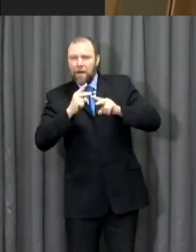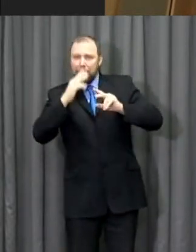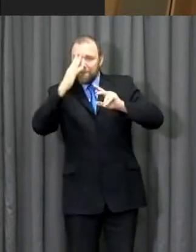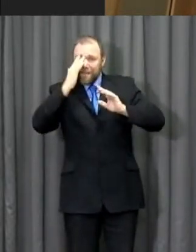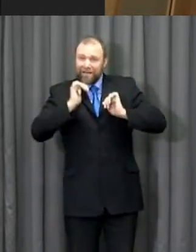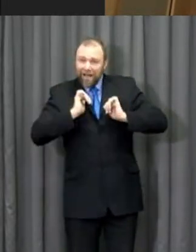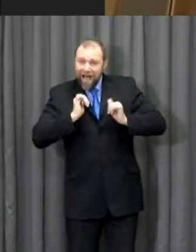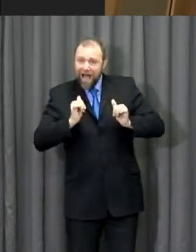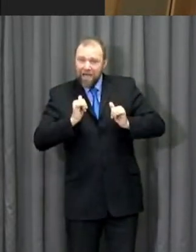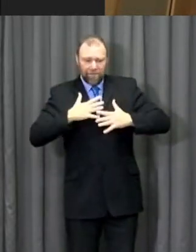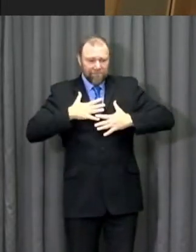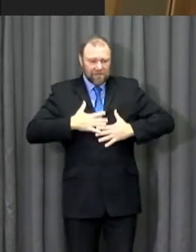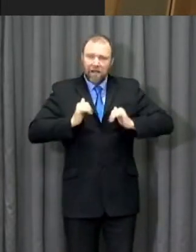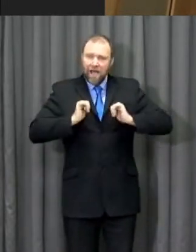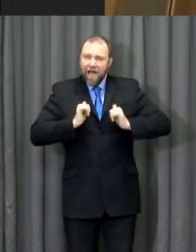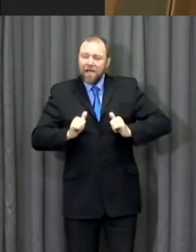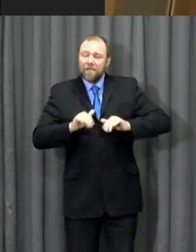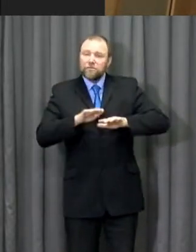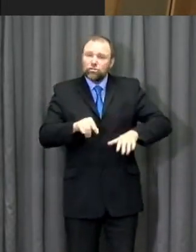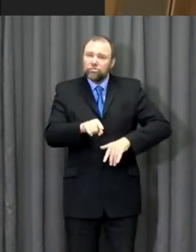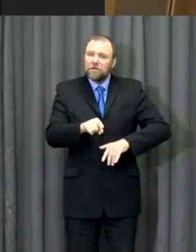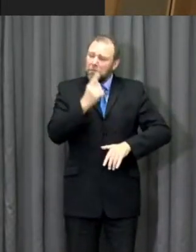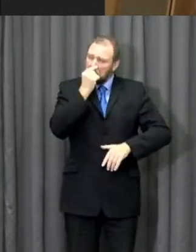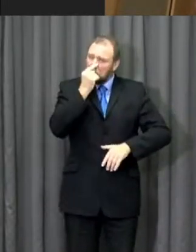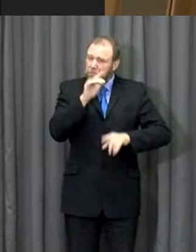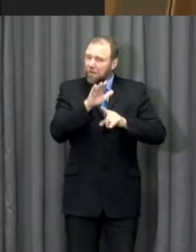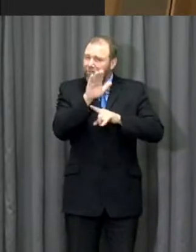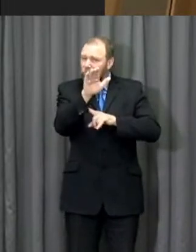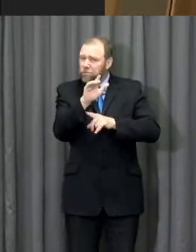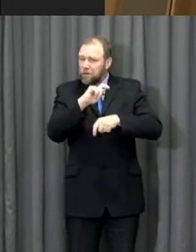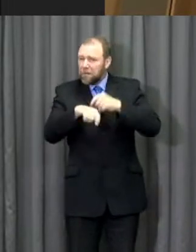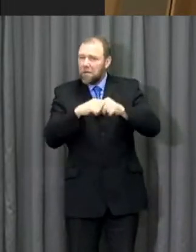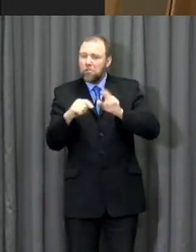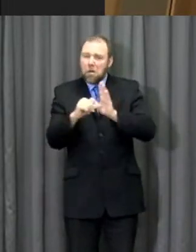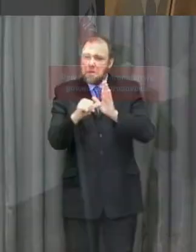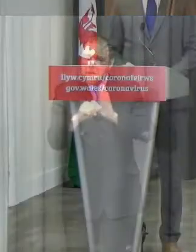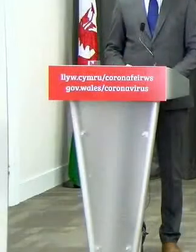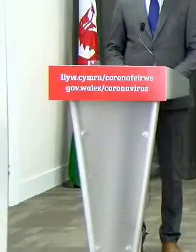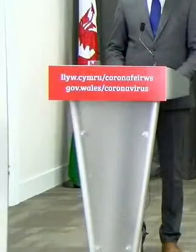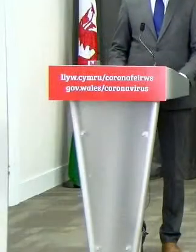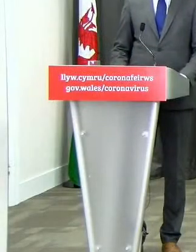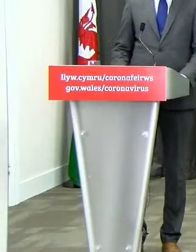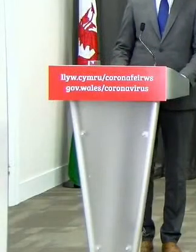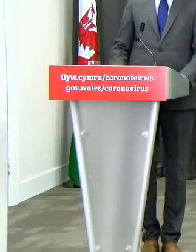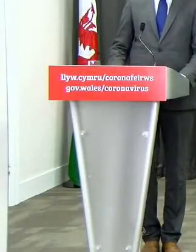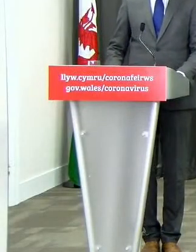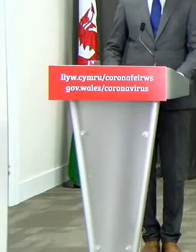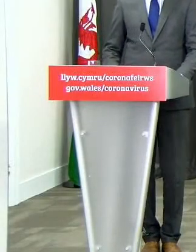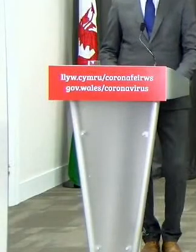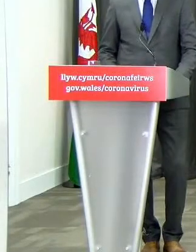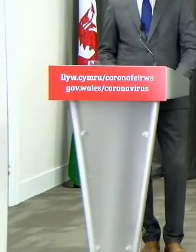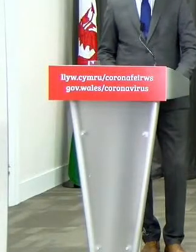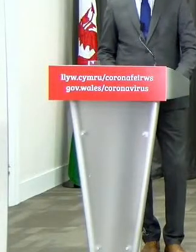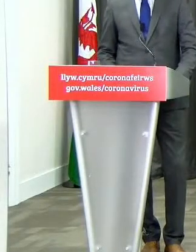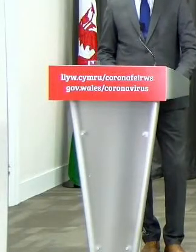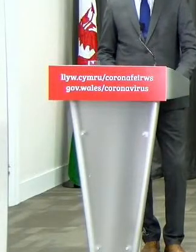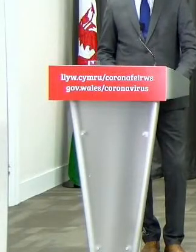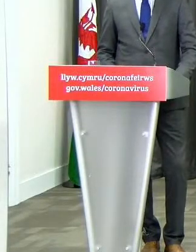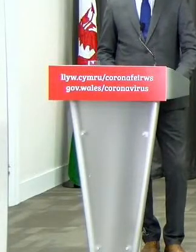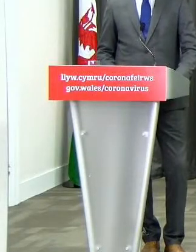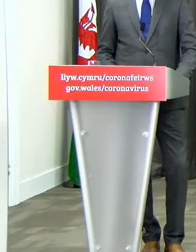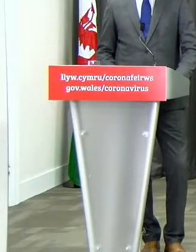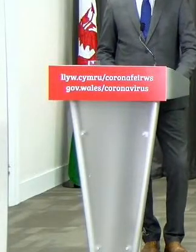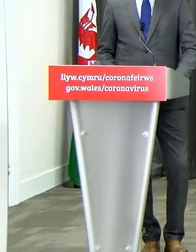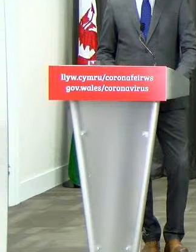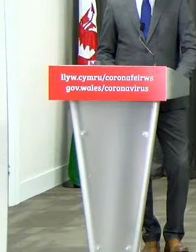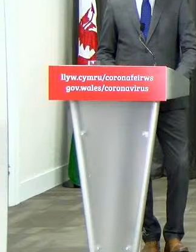children? And are we heading for bigger problems regarding this in the future? Yeah, thanks very much, Steve. So there's a lot of consideration being given to